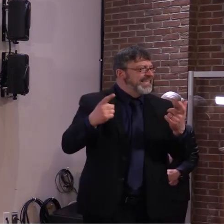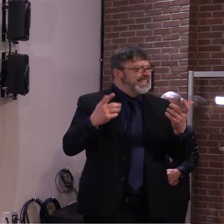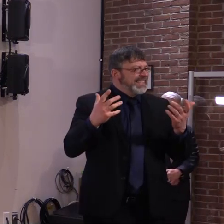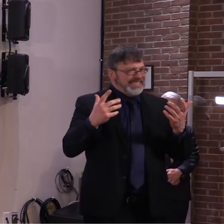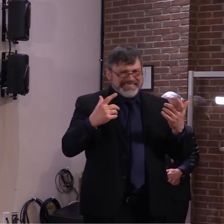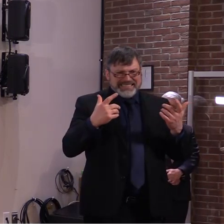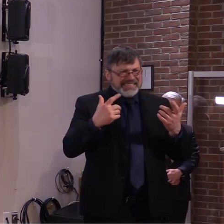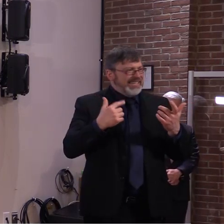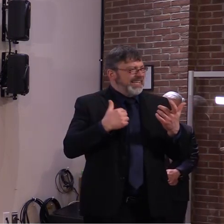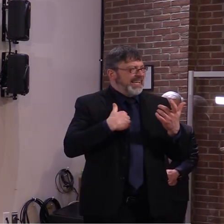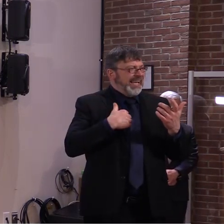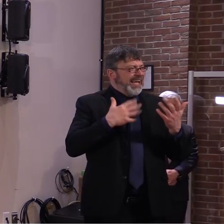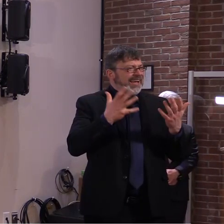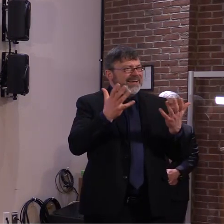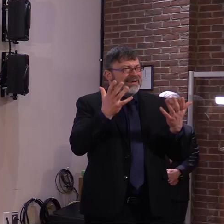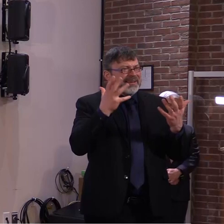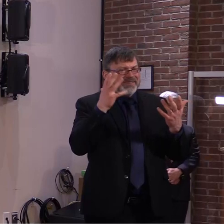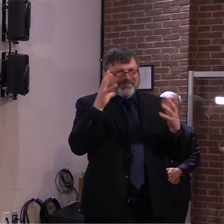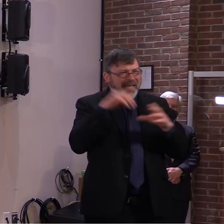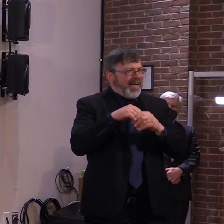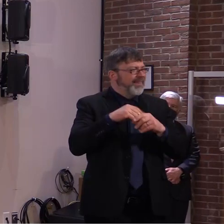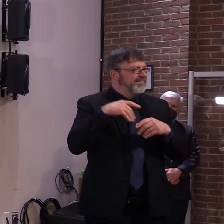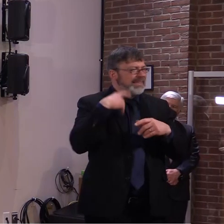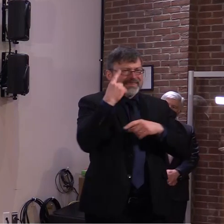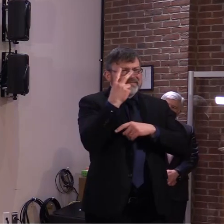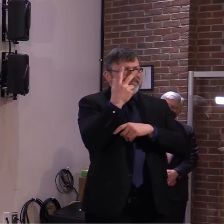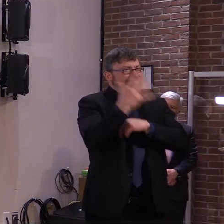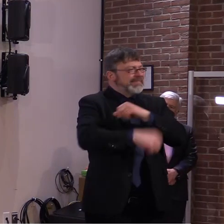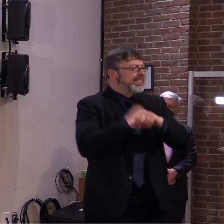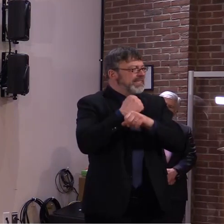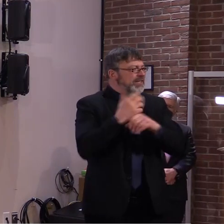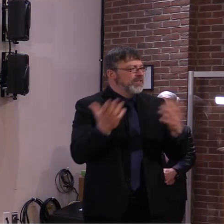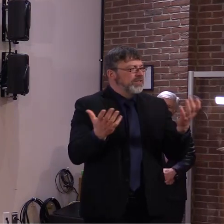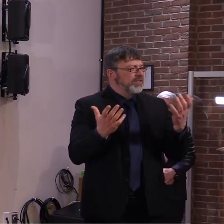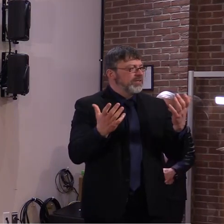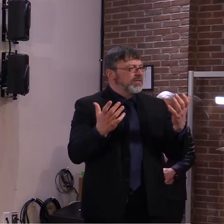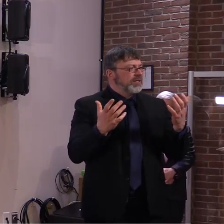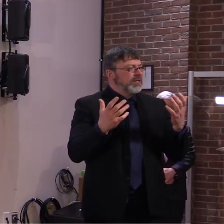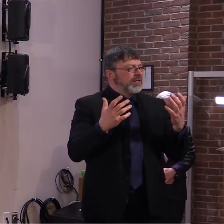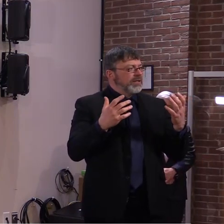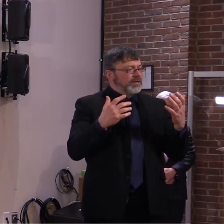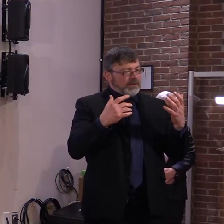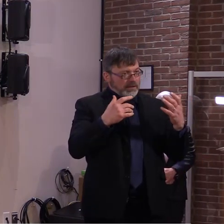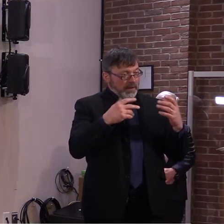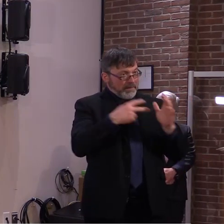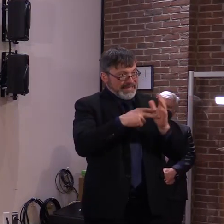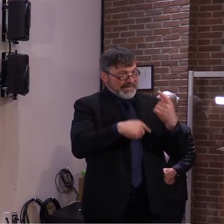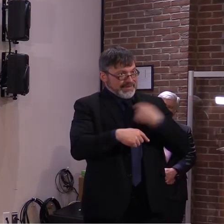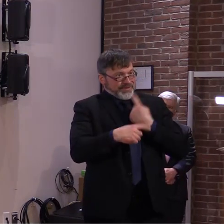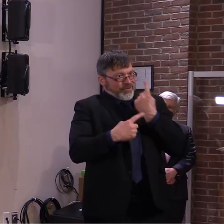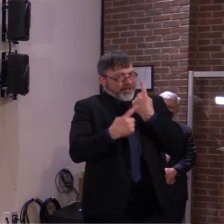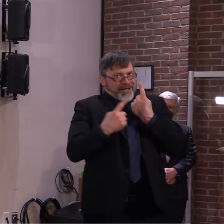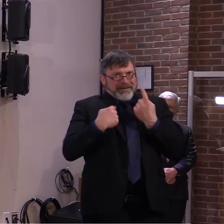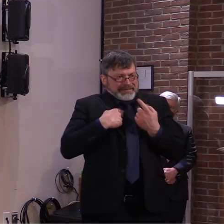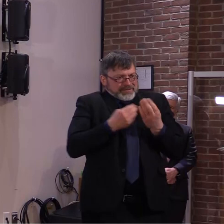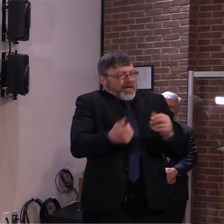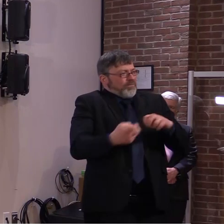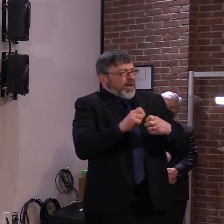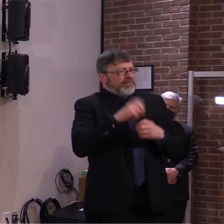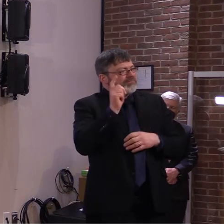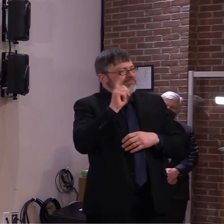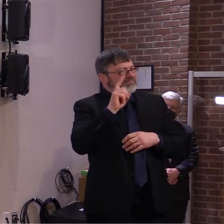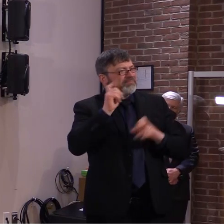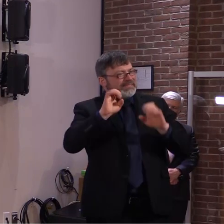the main course, but I'll be at the table. This is their moment to shine. This is their